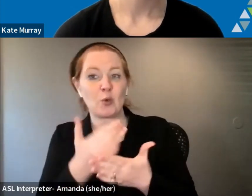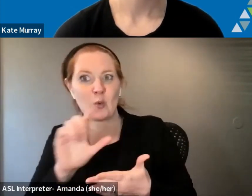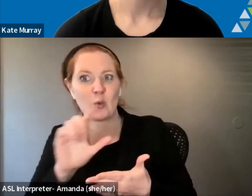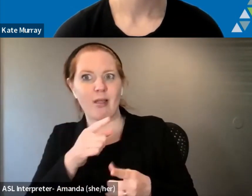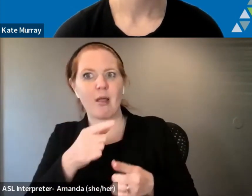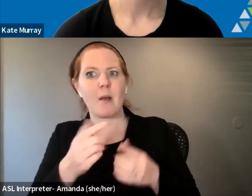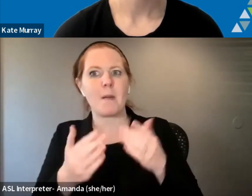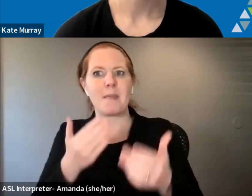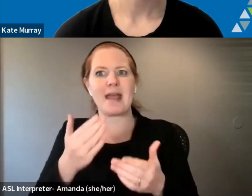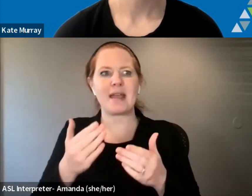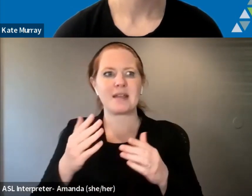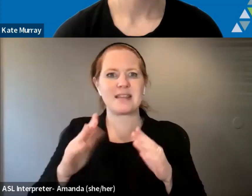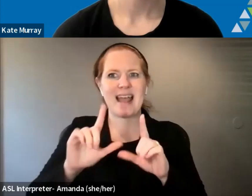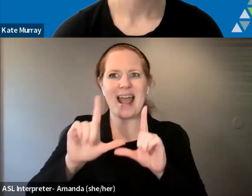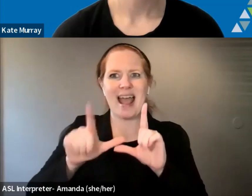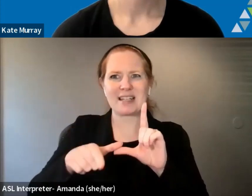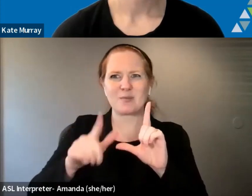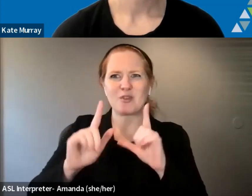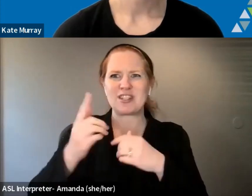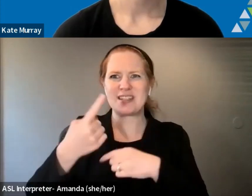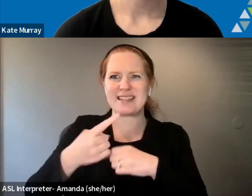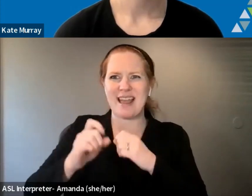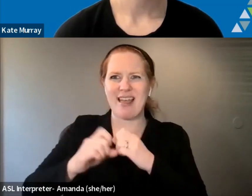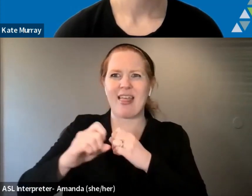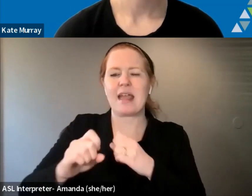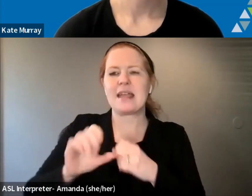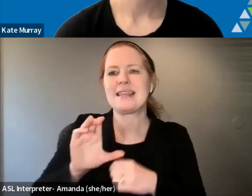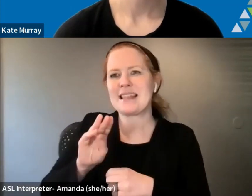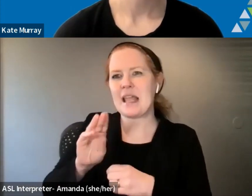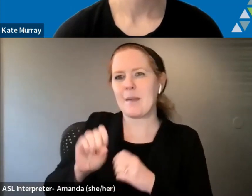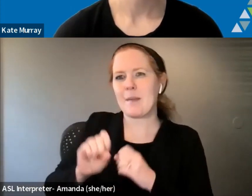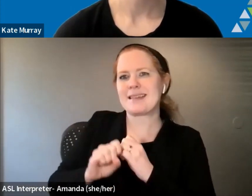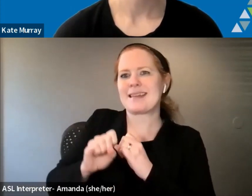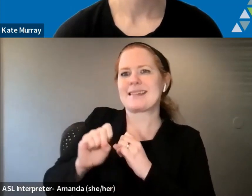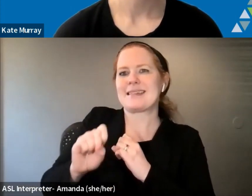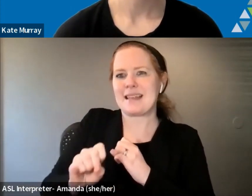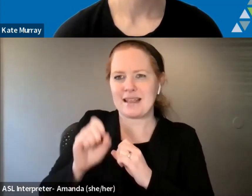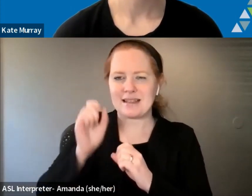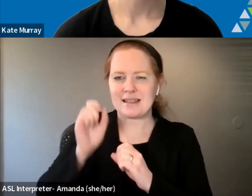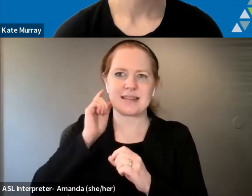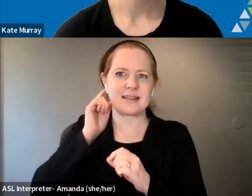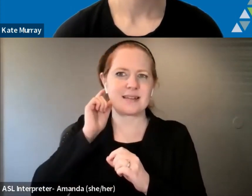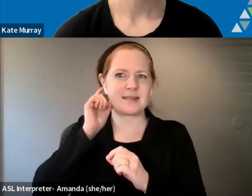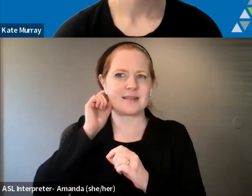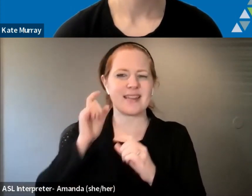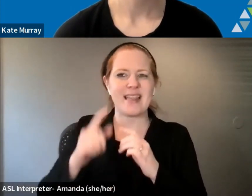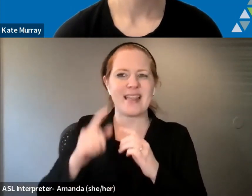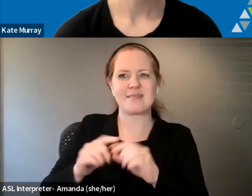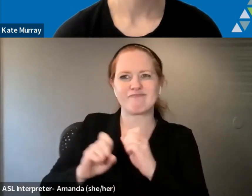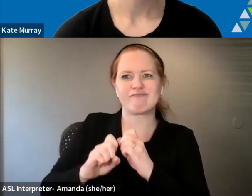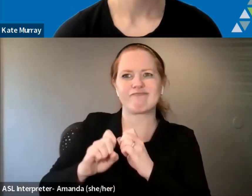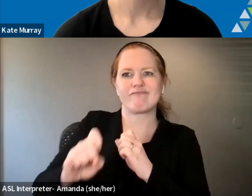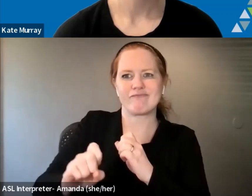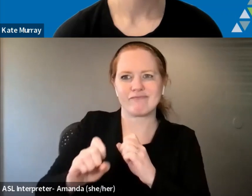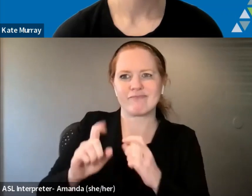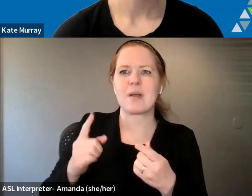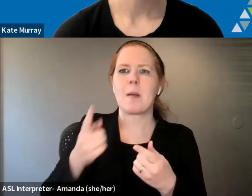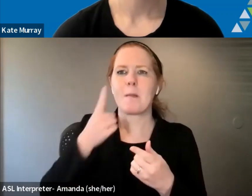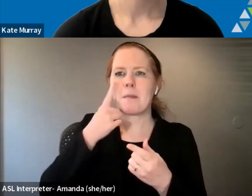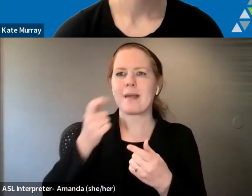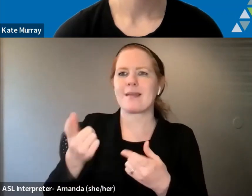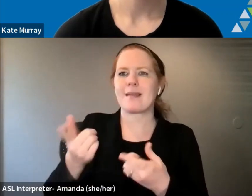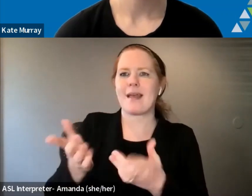exceeded the expiration date, but CMS extends the length of that waiver through because they're asking for